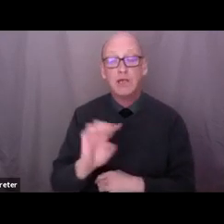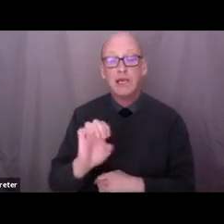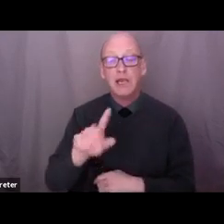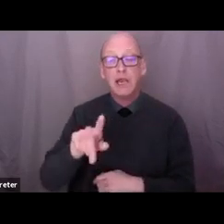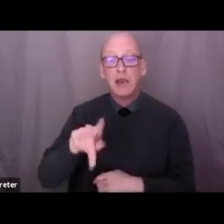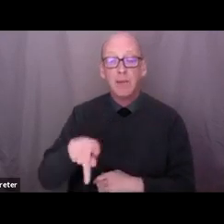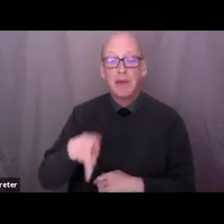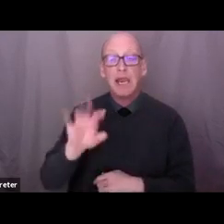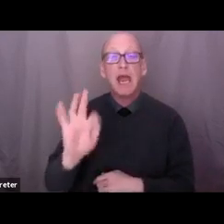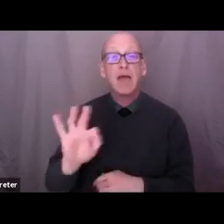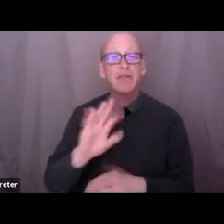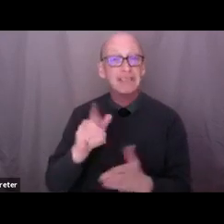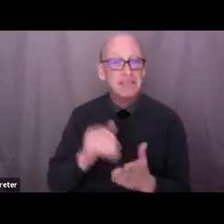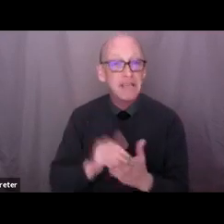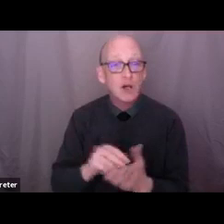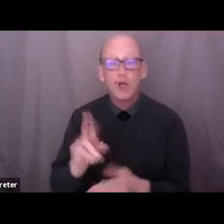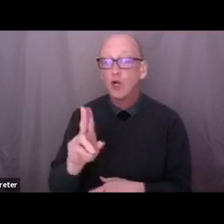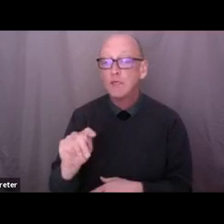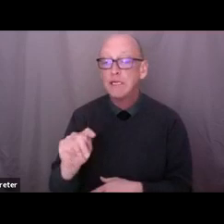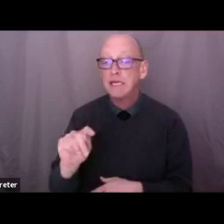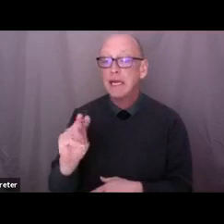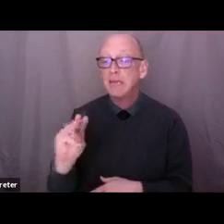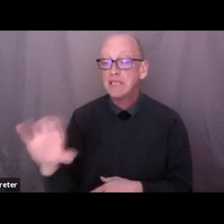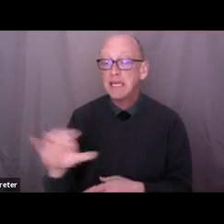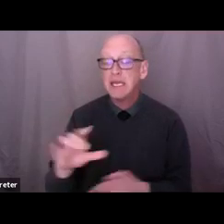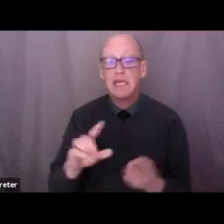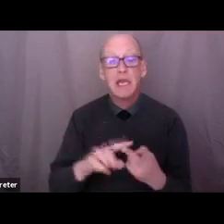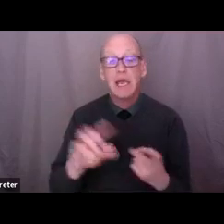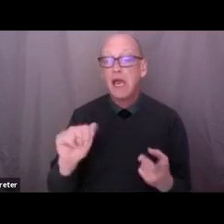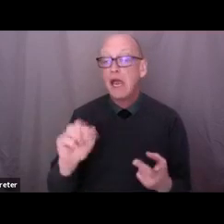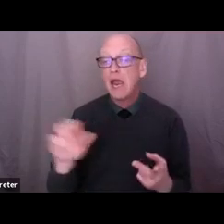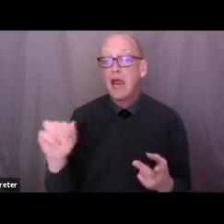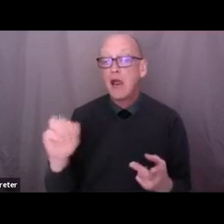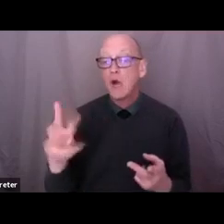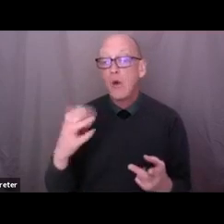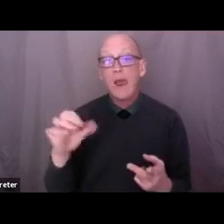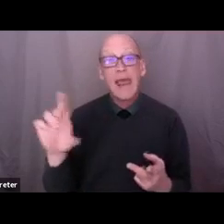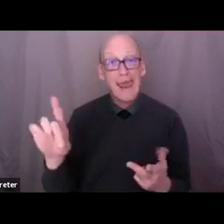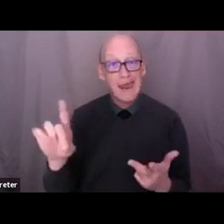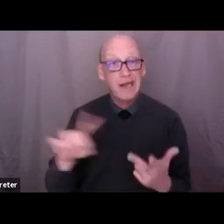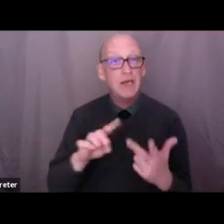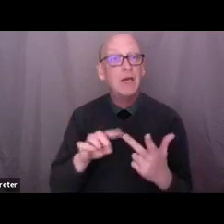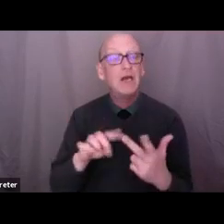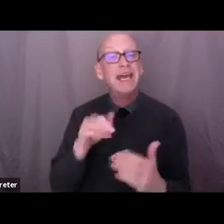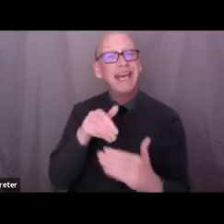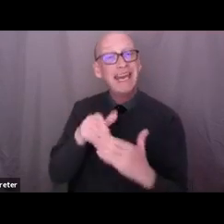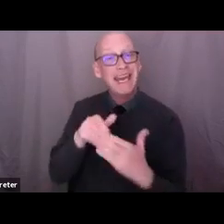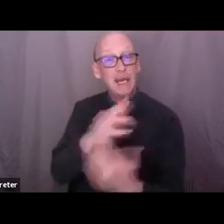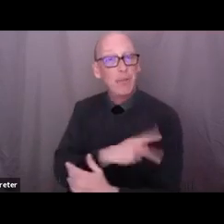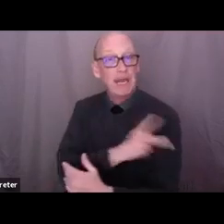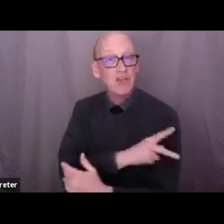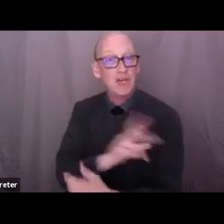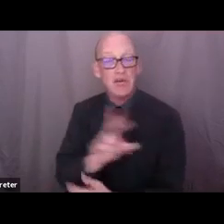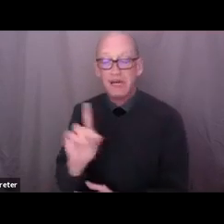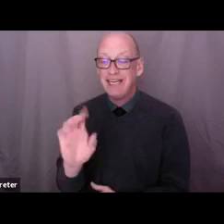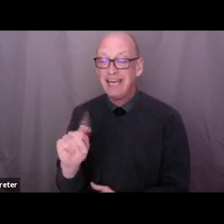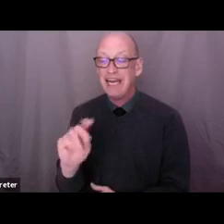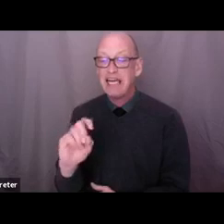UTMC, and Arrowhead both offer inpatient detox where people can go and they can